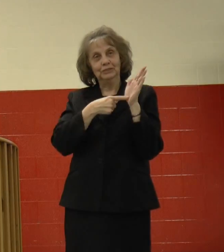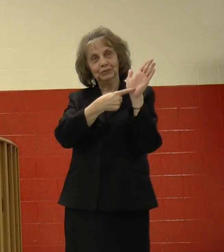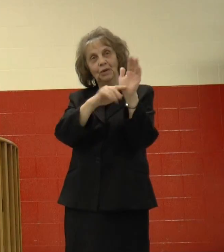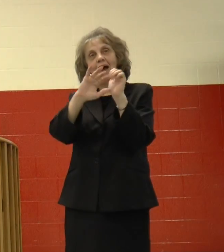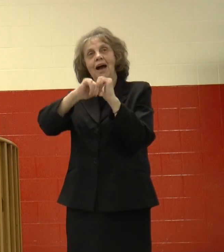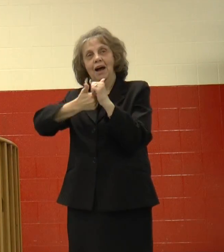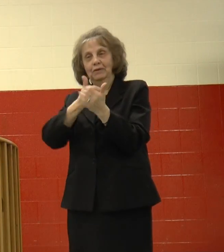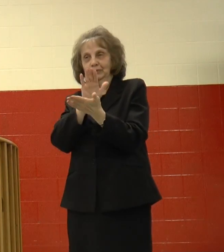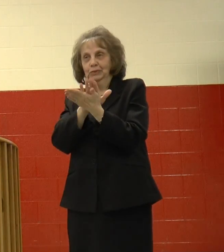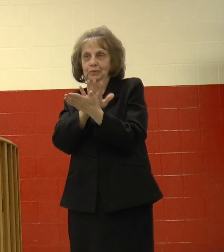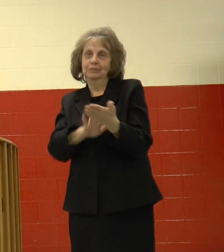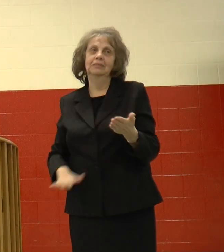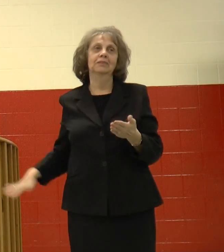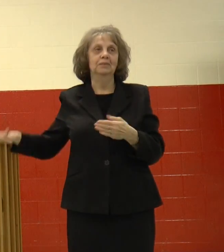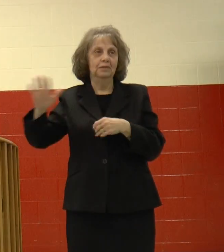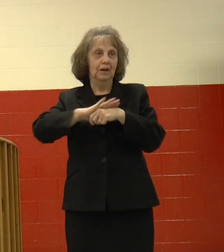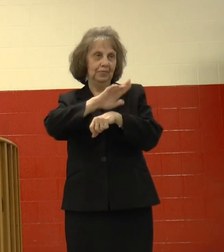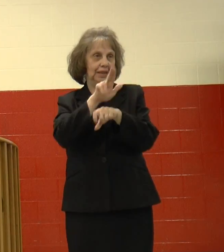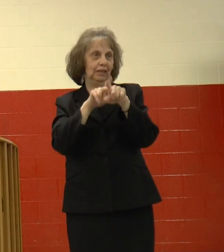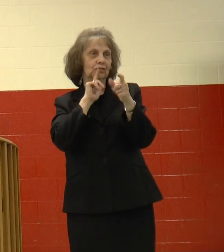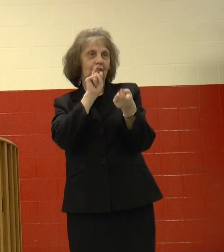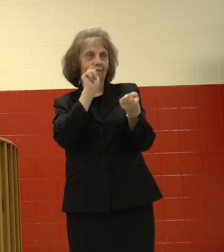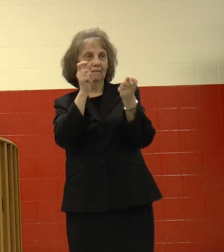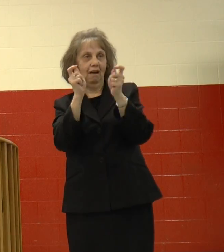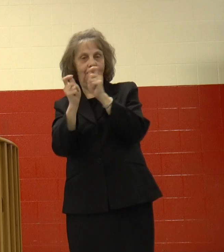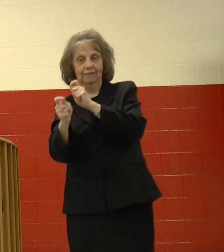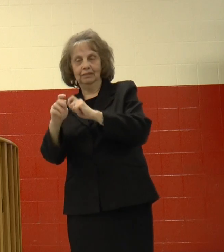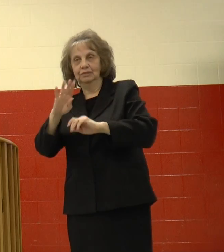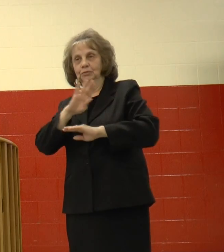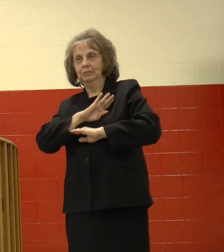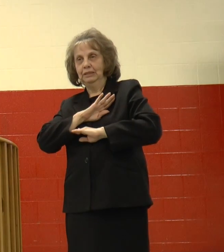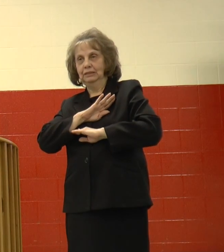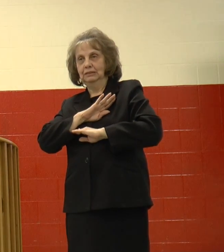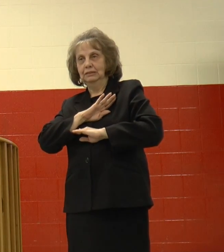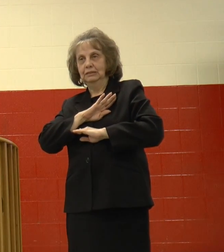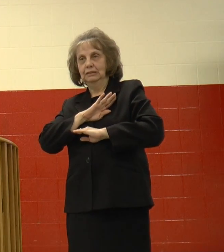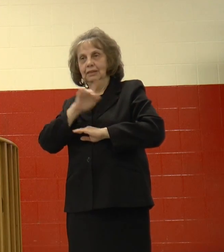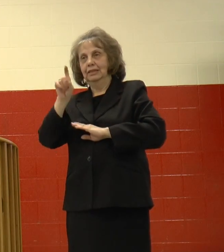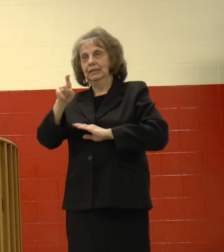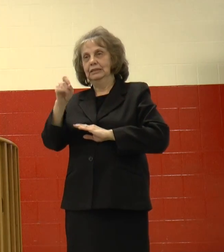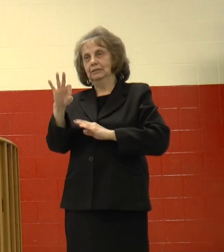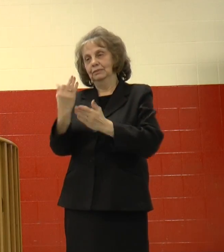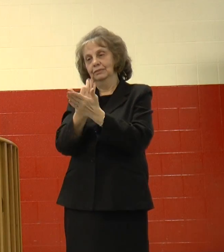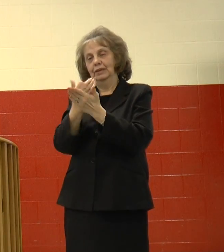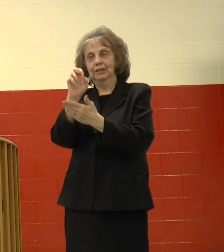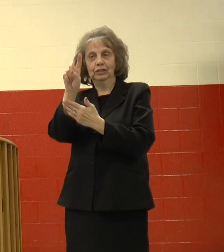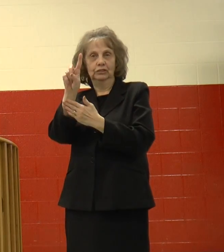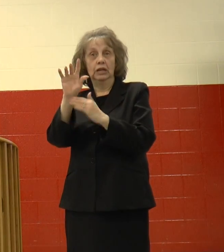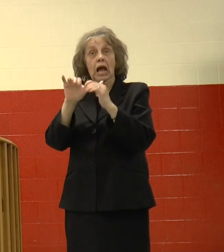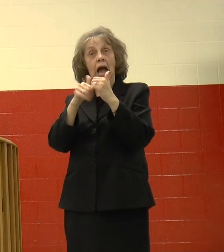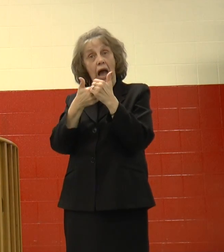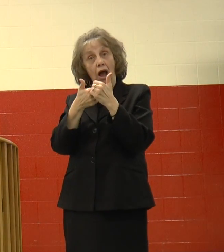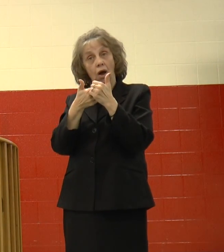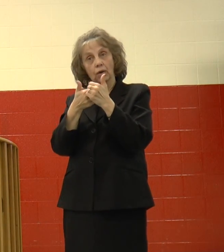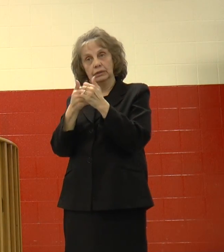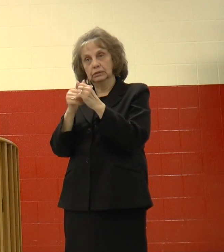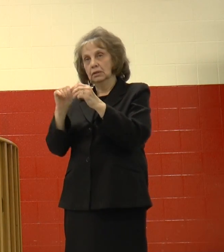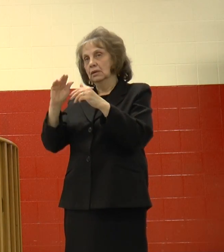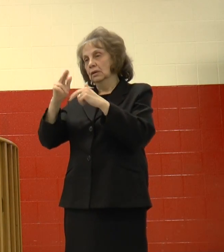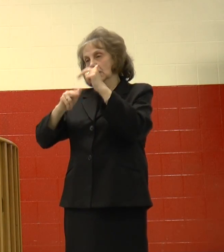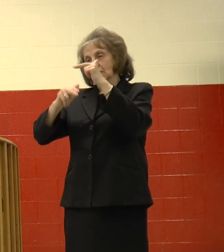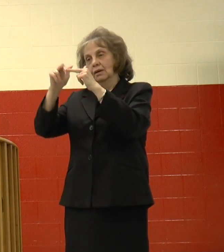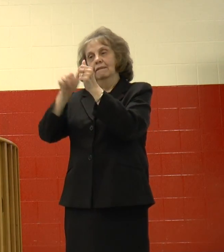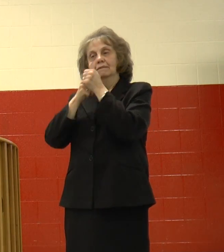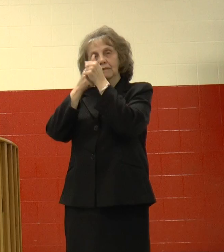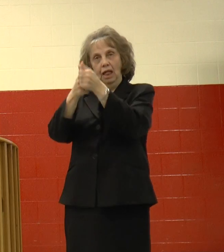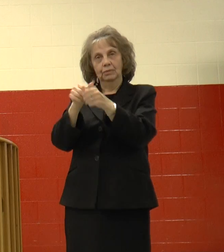how schools around the nation are evolving to meet the new needs of education. How is form following functions? The pictures